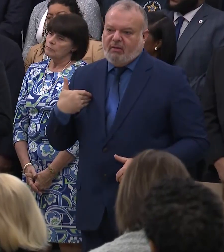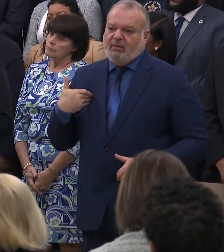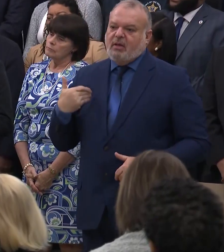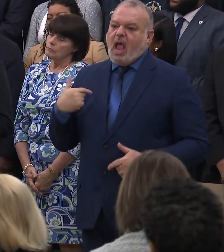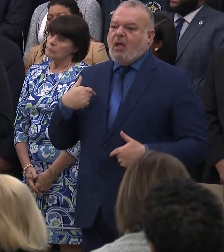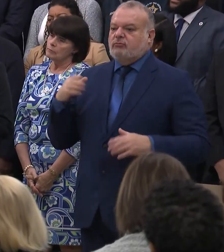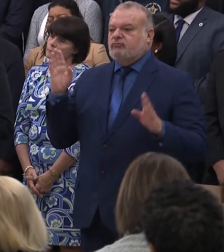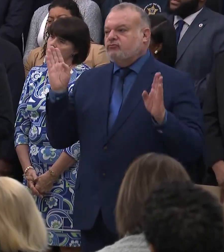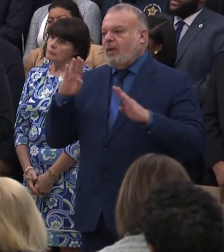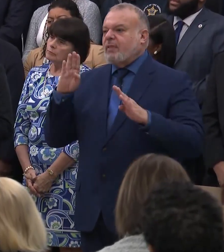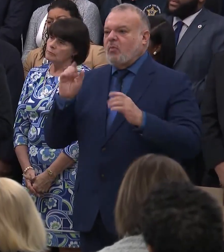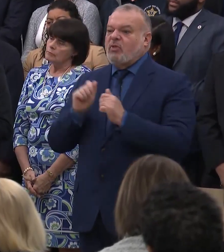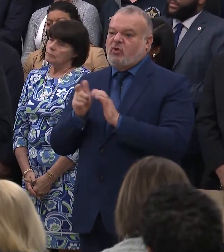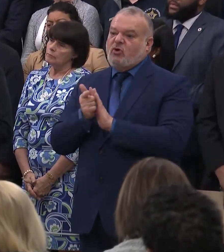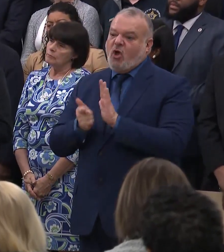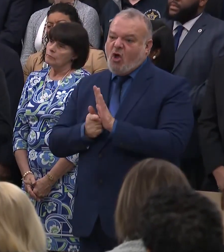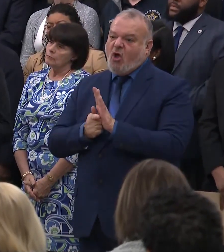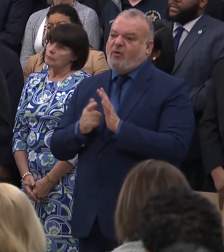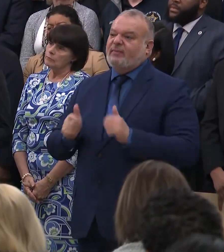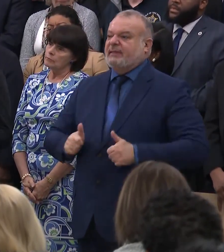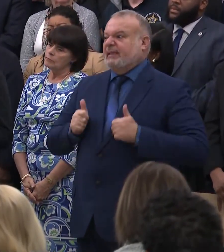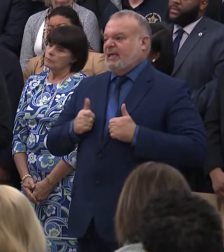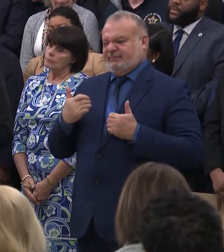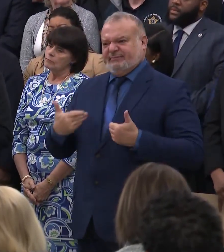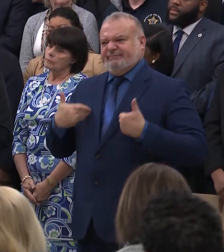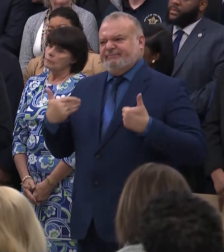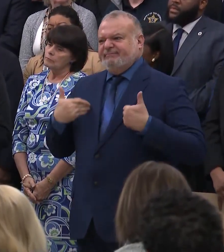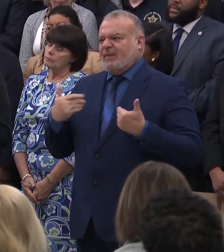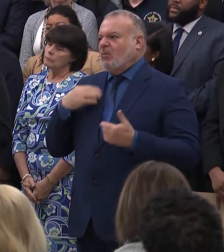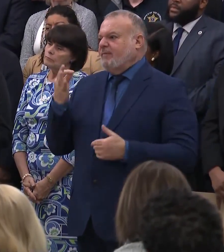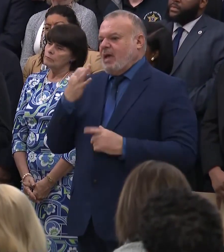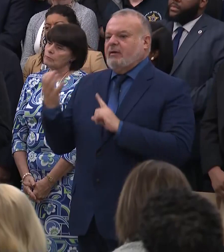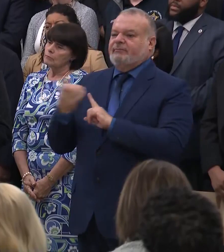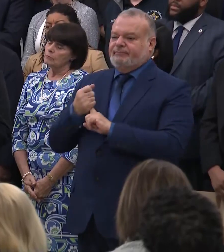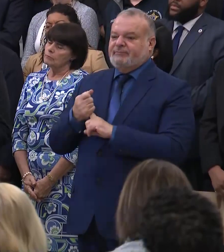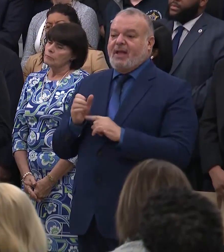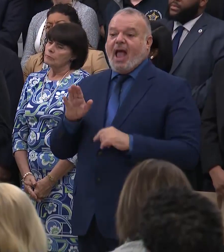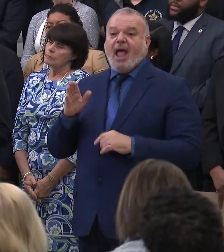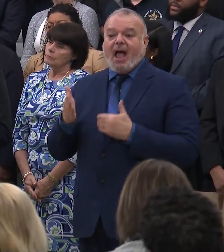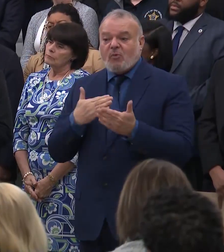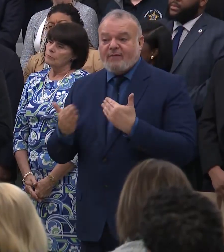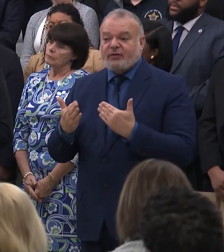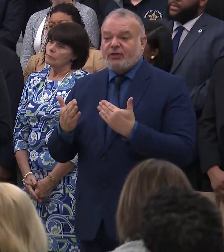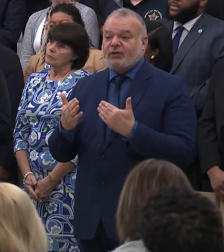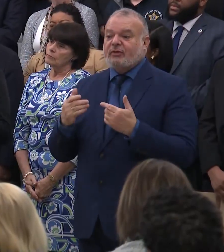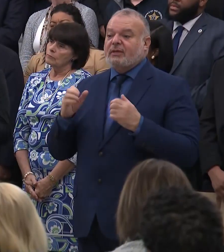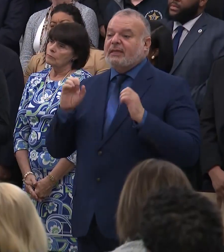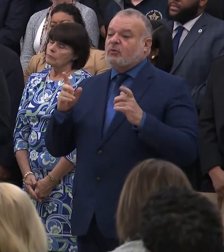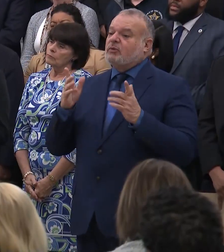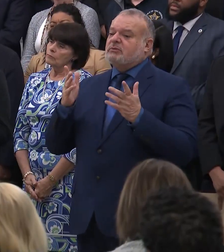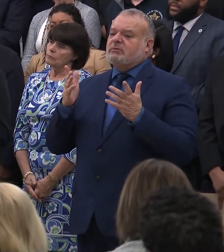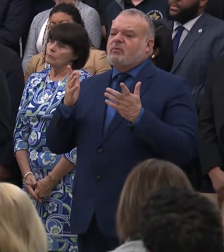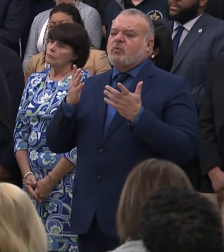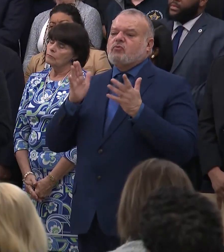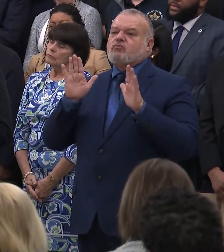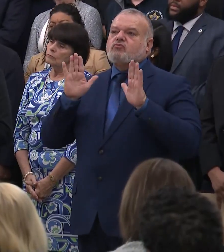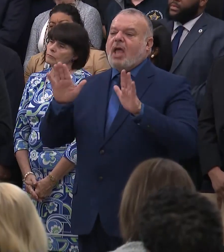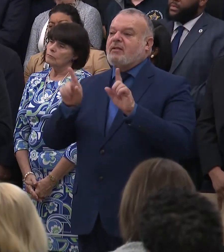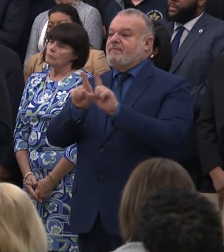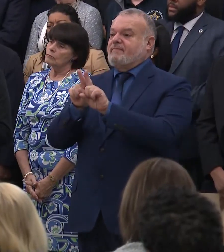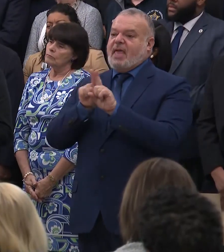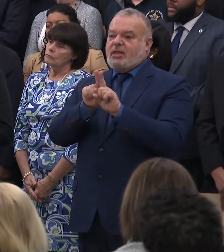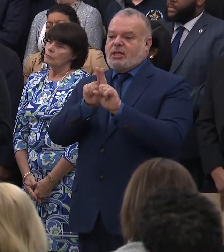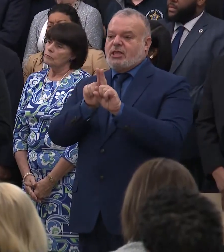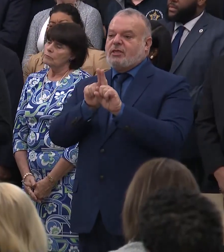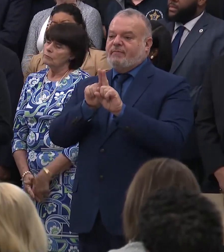for possession of marijuana, but I also had an opportunity with great mentors from the Lawrence Boys and Girls Club, most specifically Maura Healey,